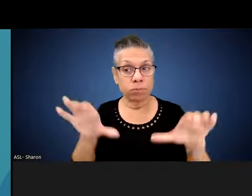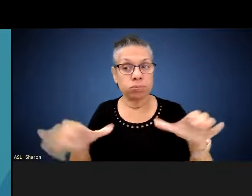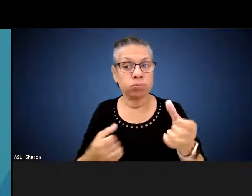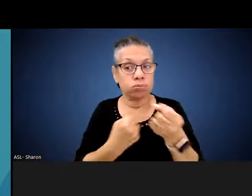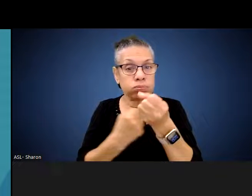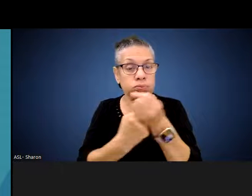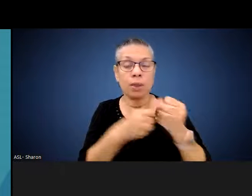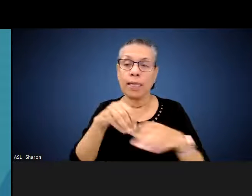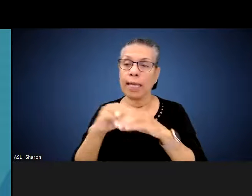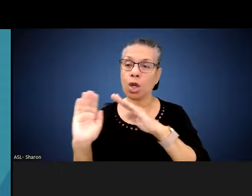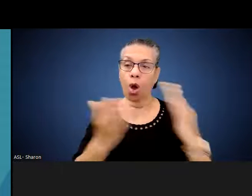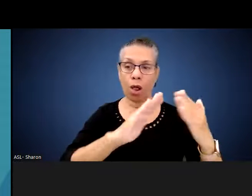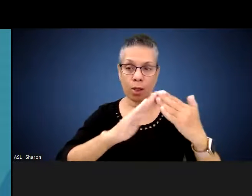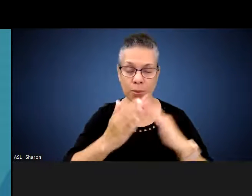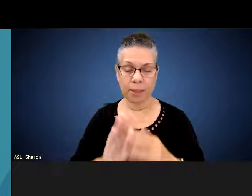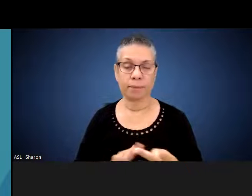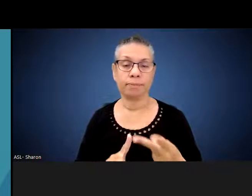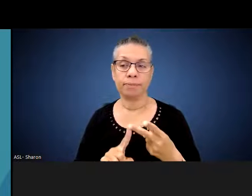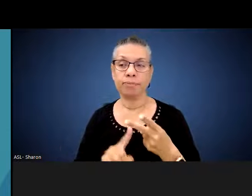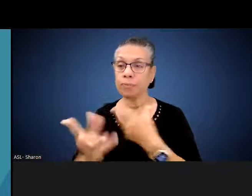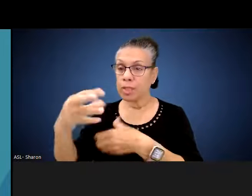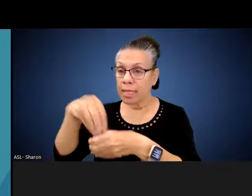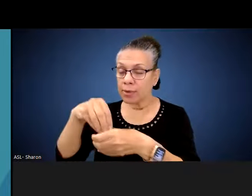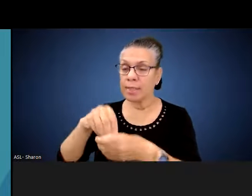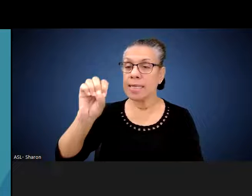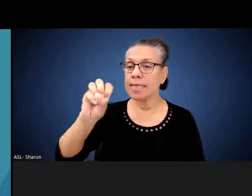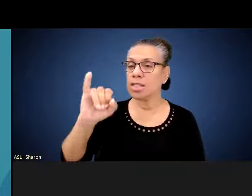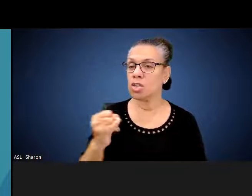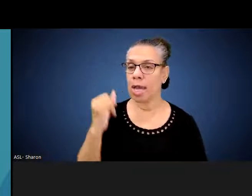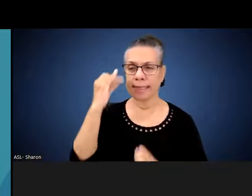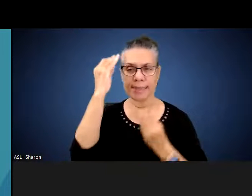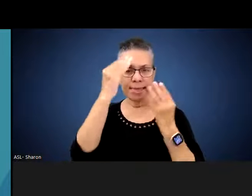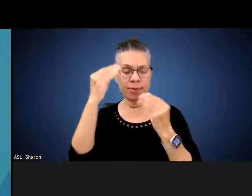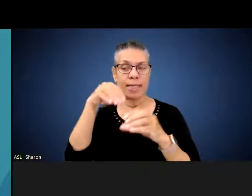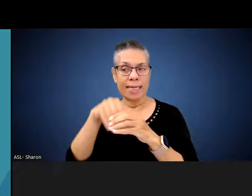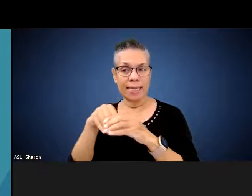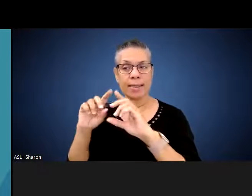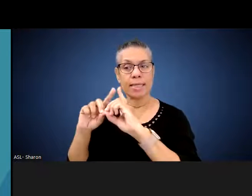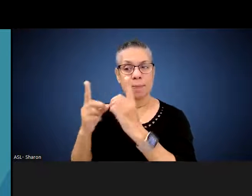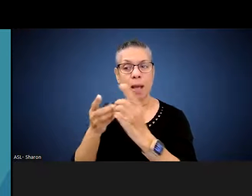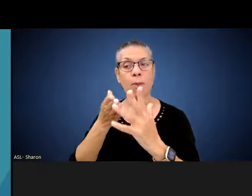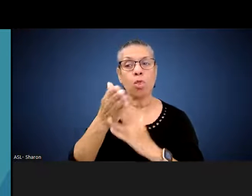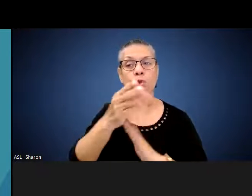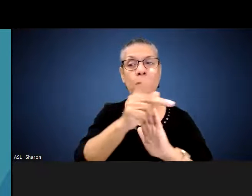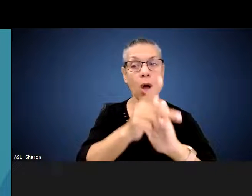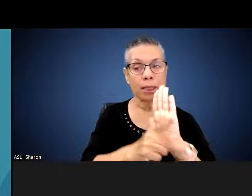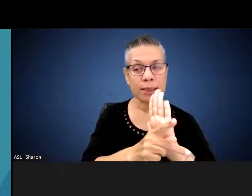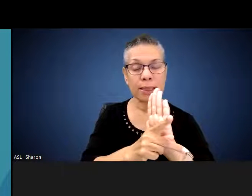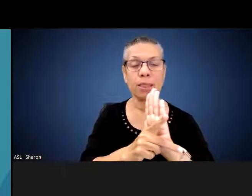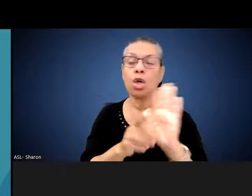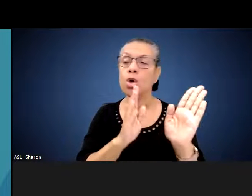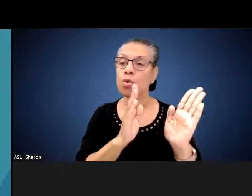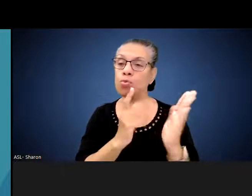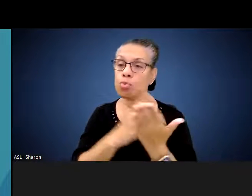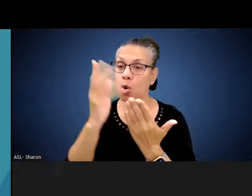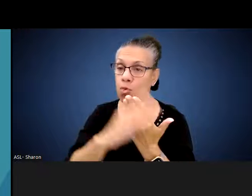neighborhoods, appropriately integrate EJ considerations into departments through policies, programs, or other